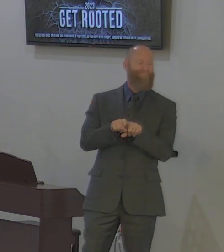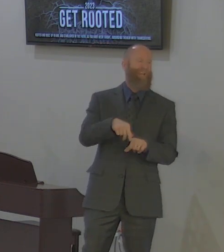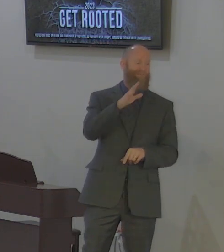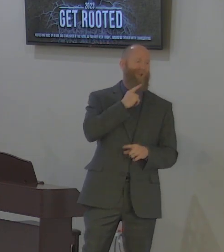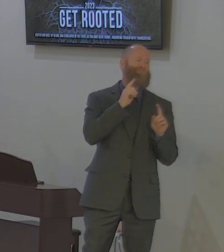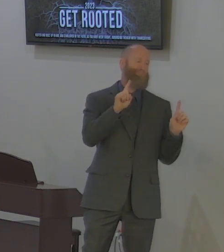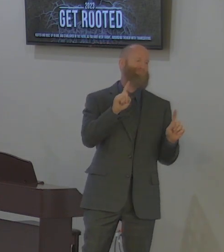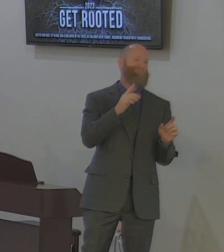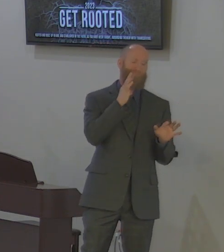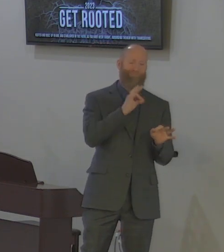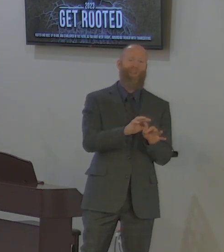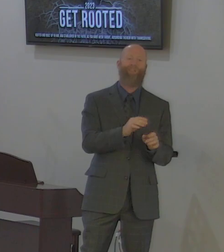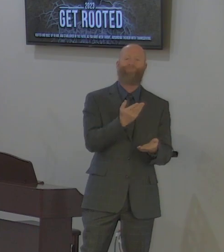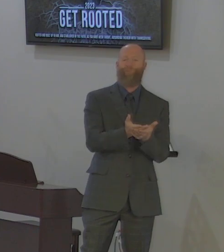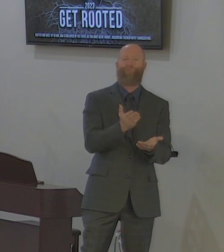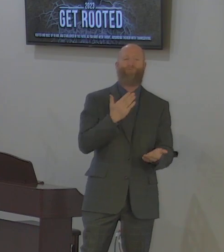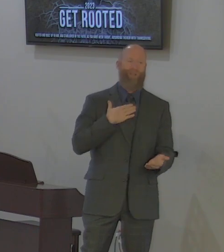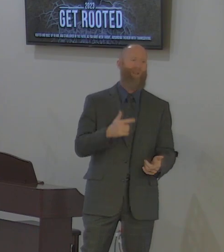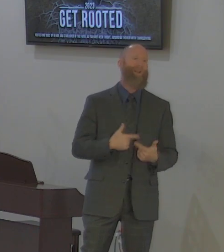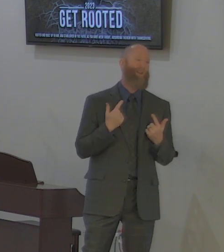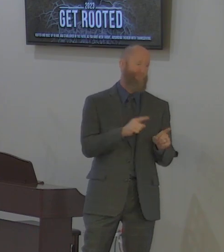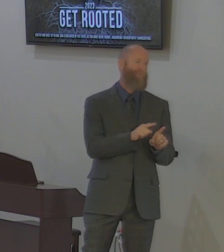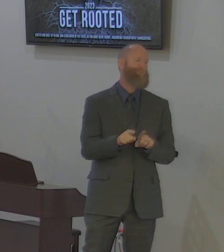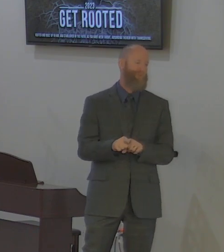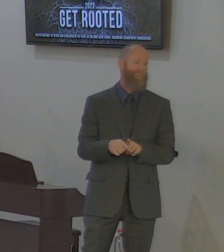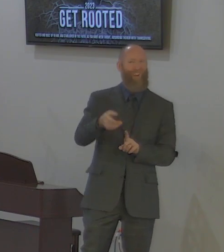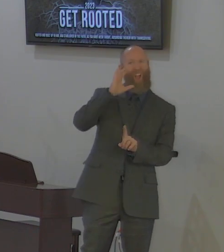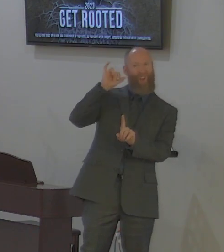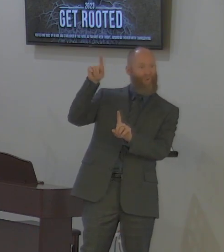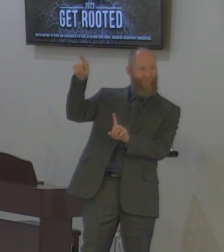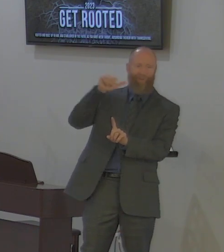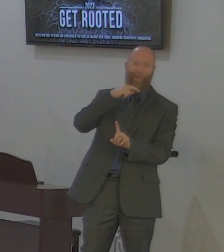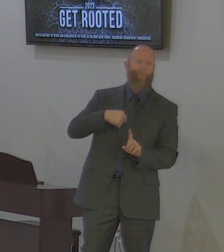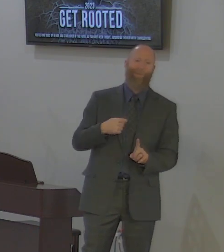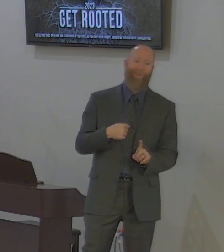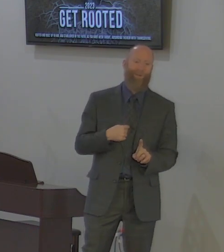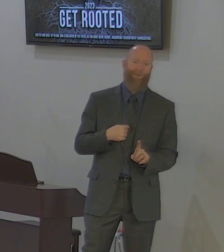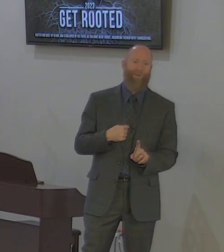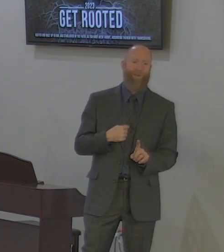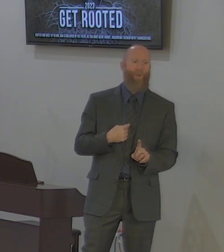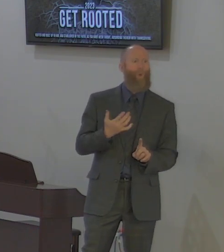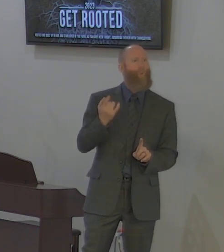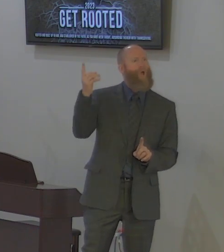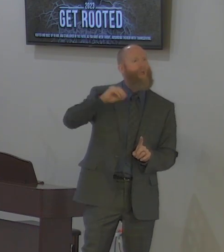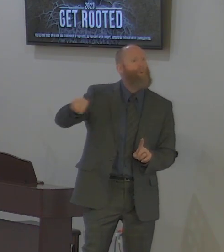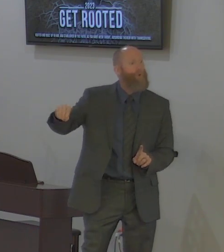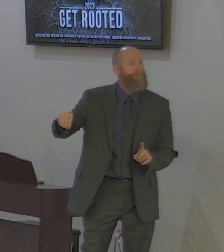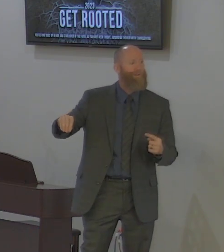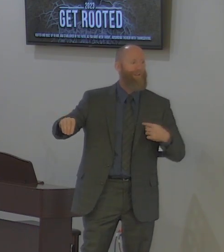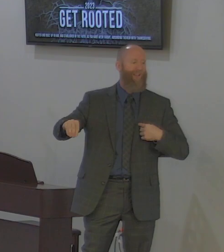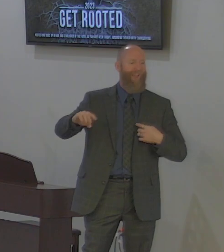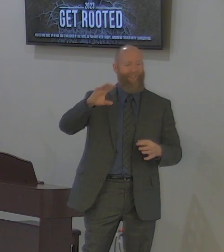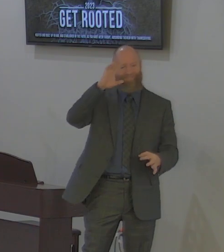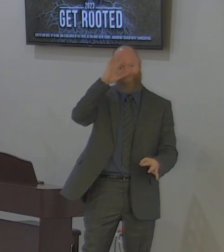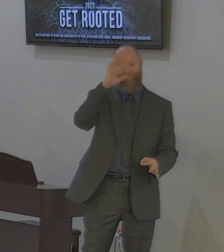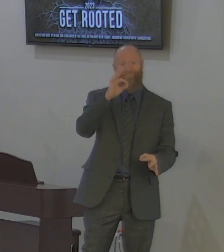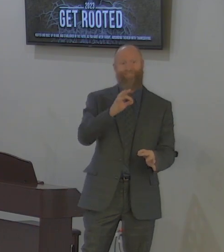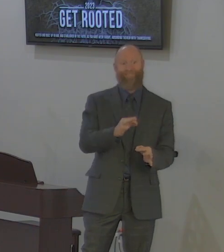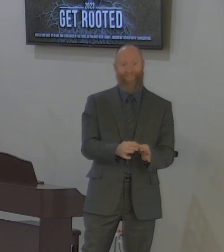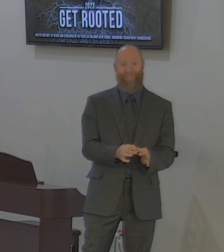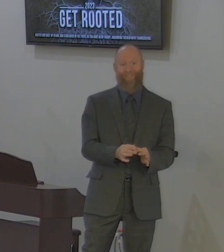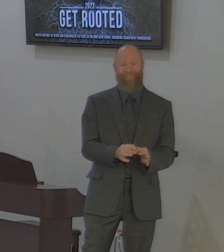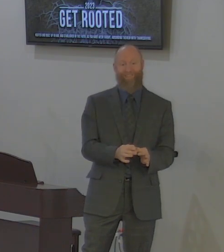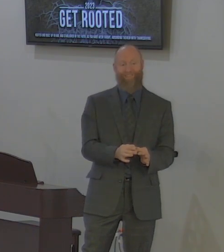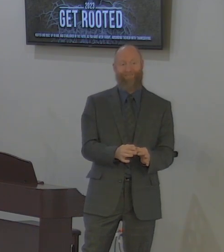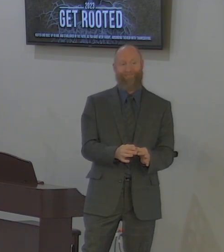mountain. God did the moving, but he did it because I had faith. He did it because of me. He did it